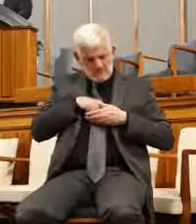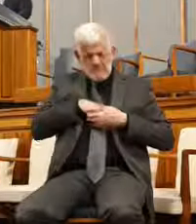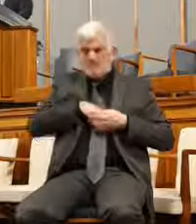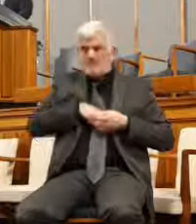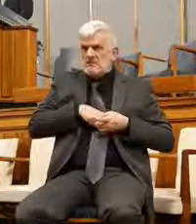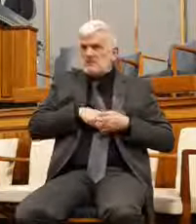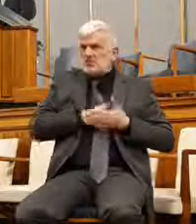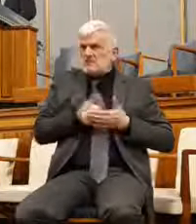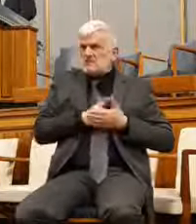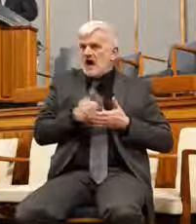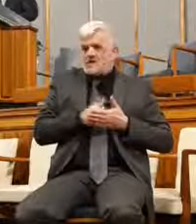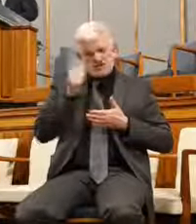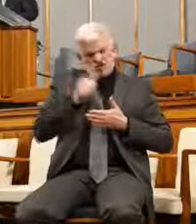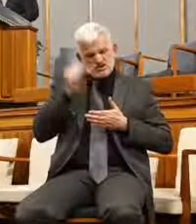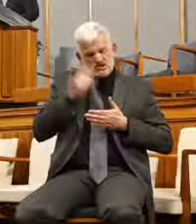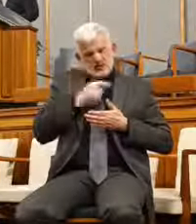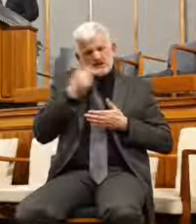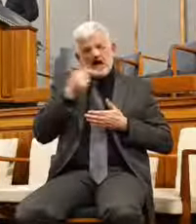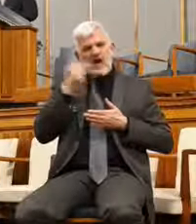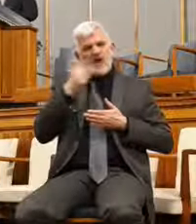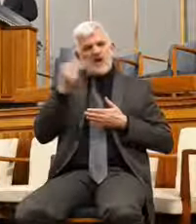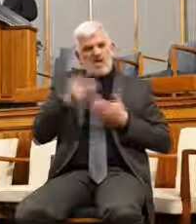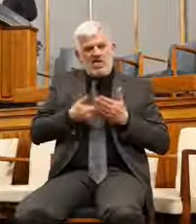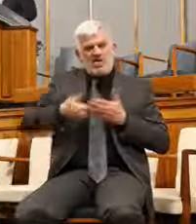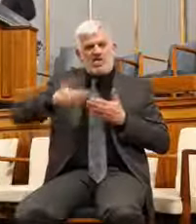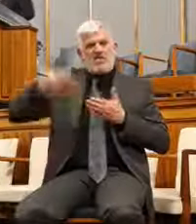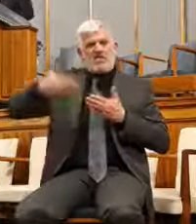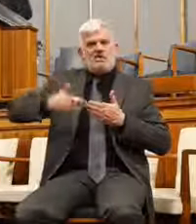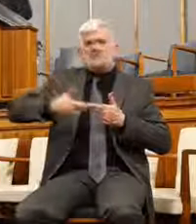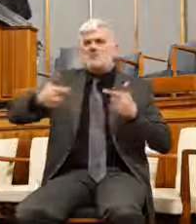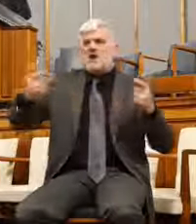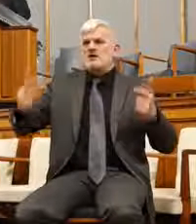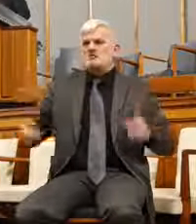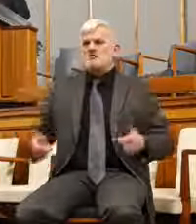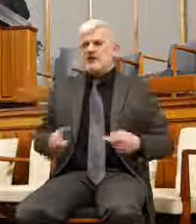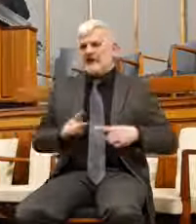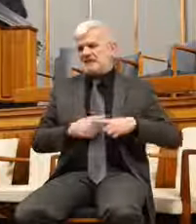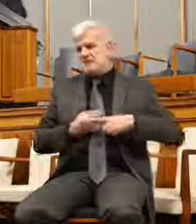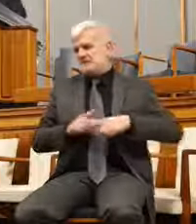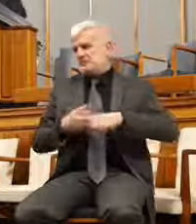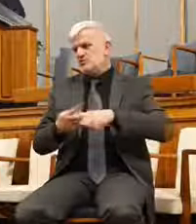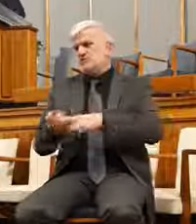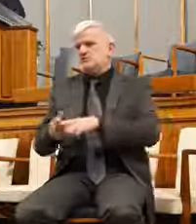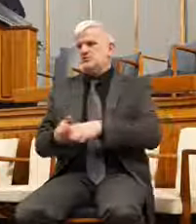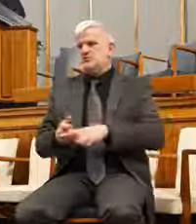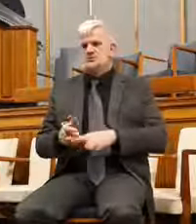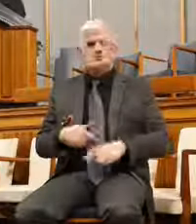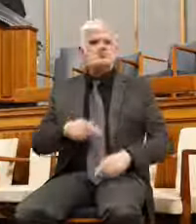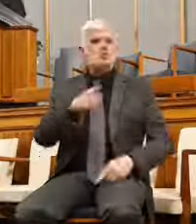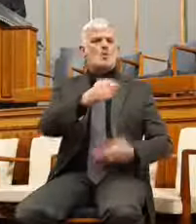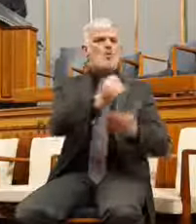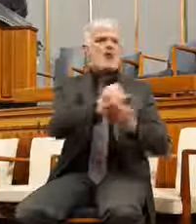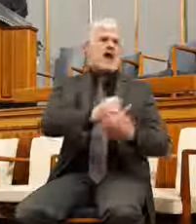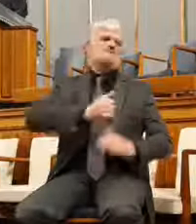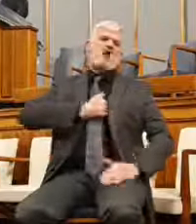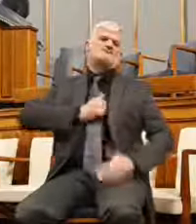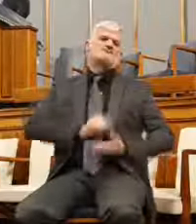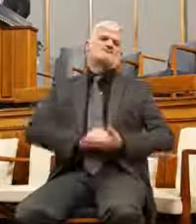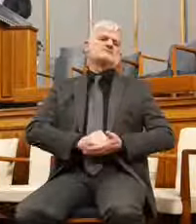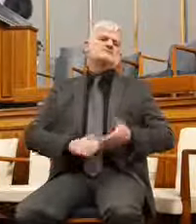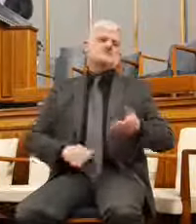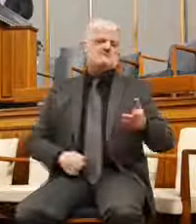time. We exaggerate, we lie, we make excuses, we justify ourselves. We